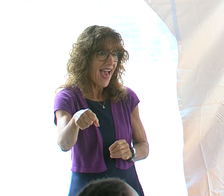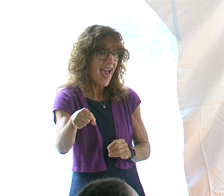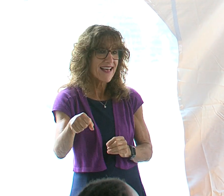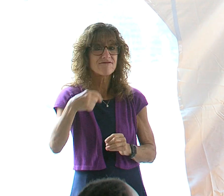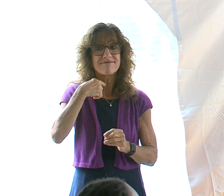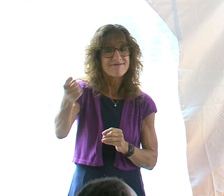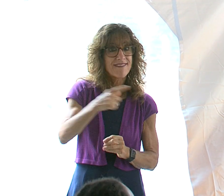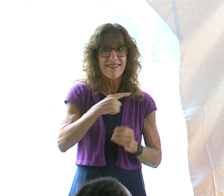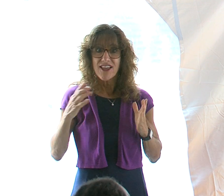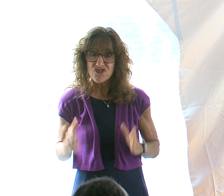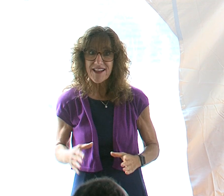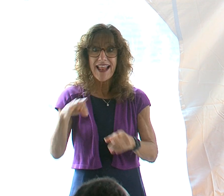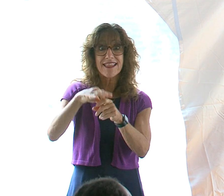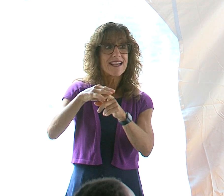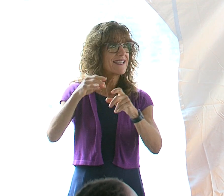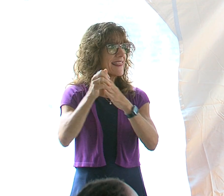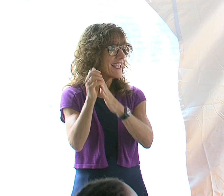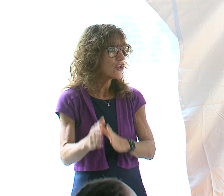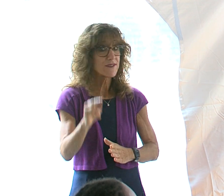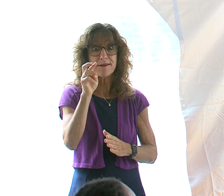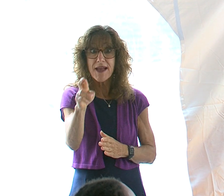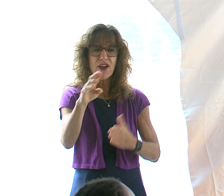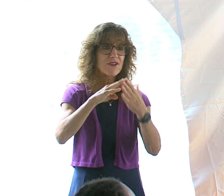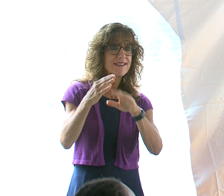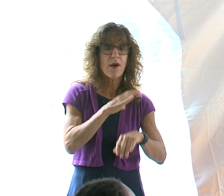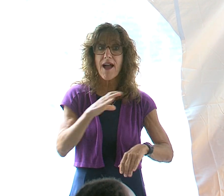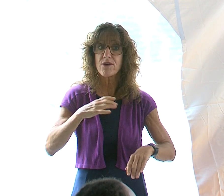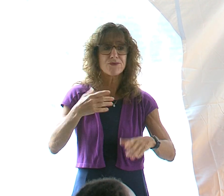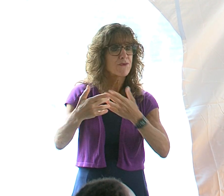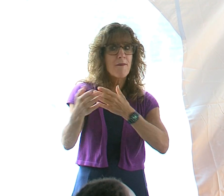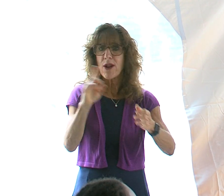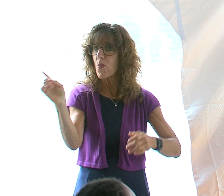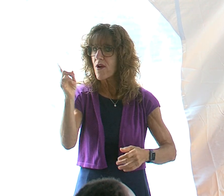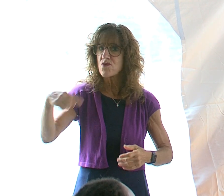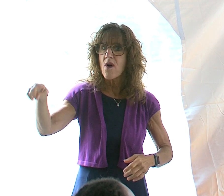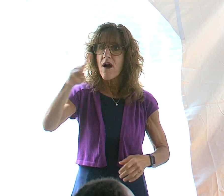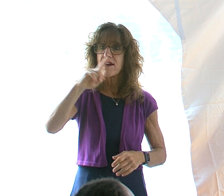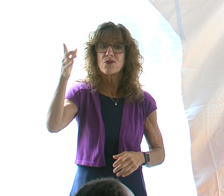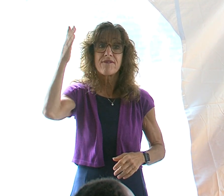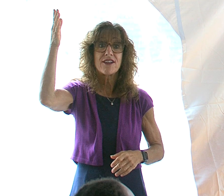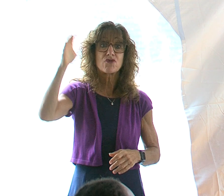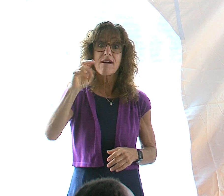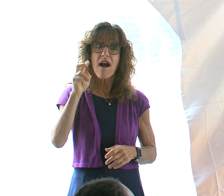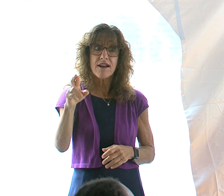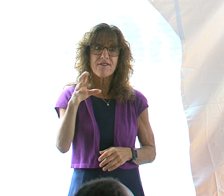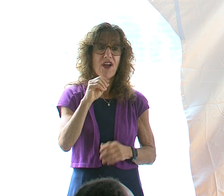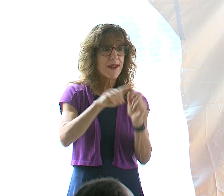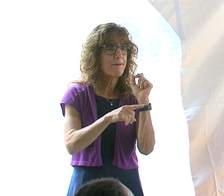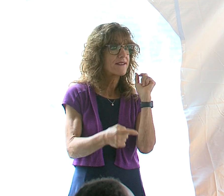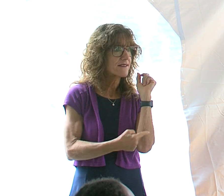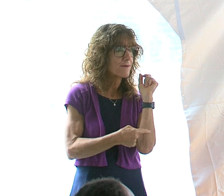your legislators, your elected leaders, your mayor, and town councils, no matter where you are, so that eventually Conifer and